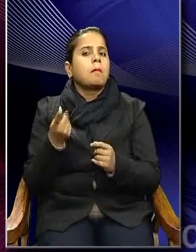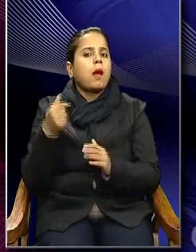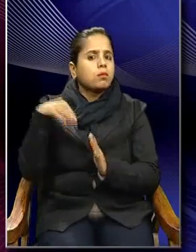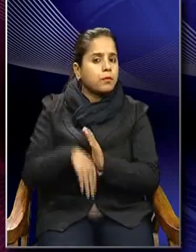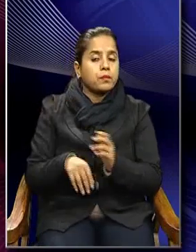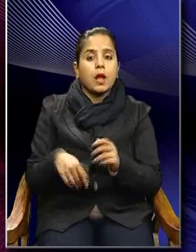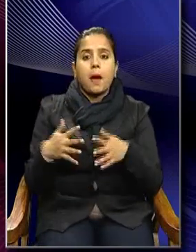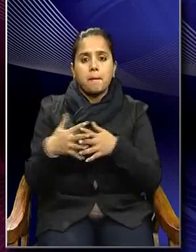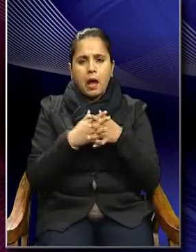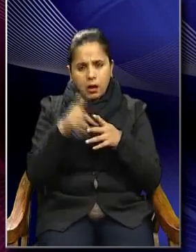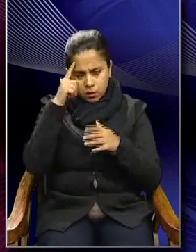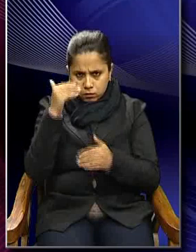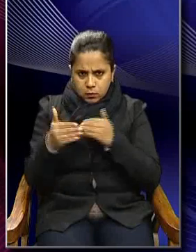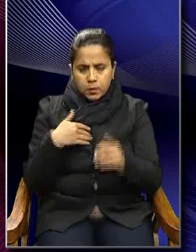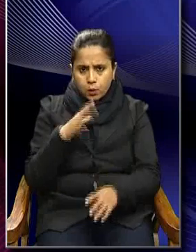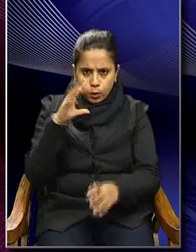U.S. intervention